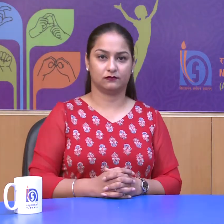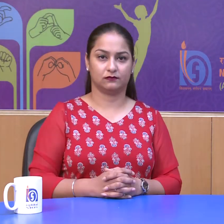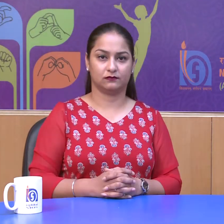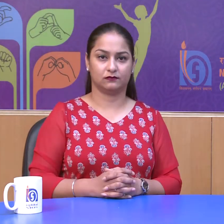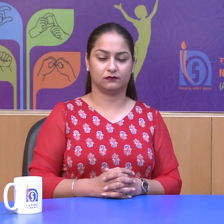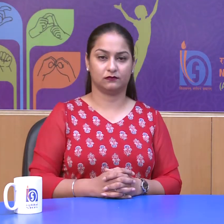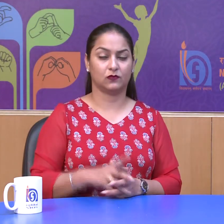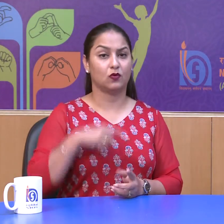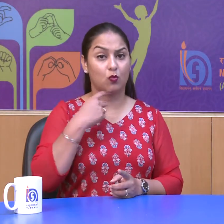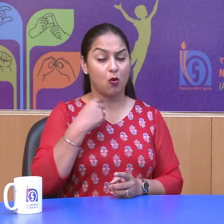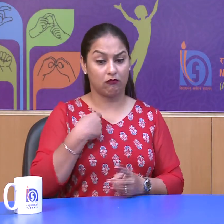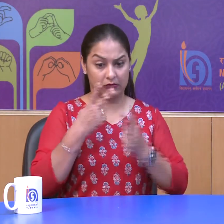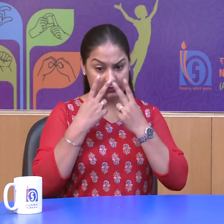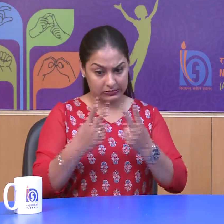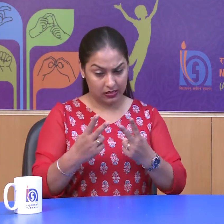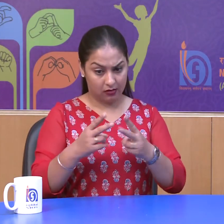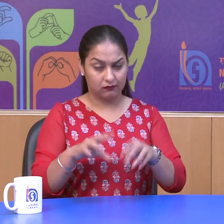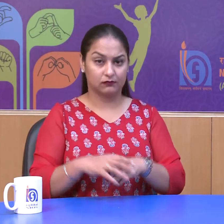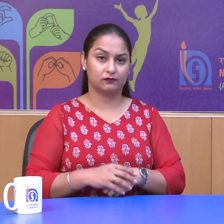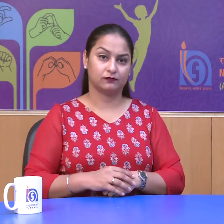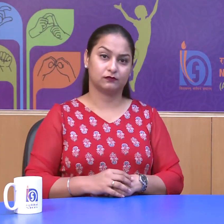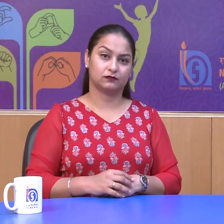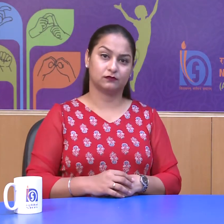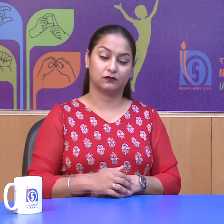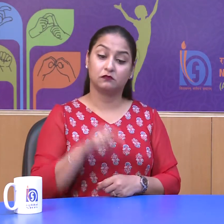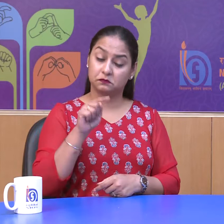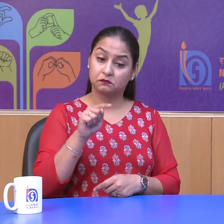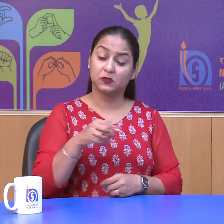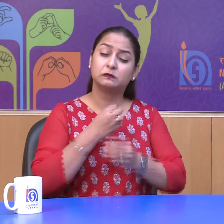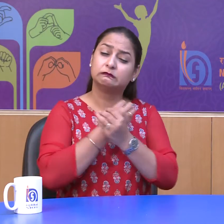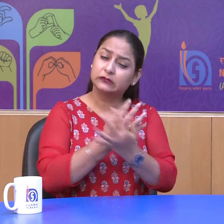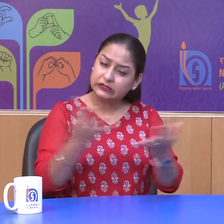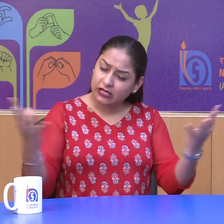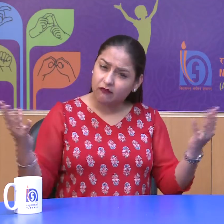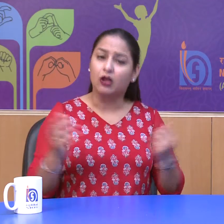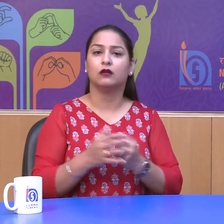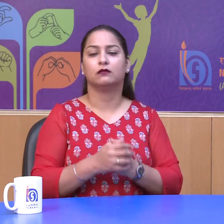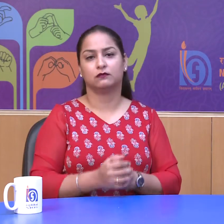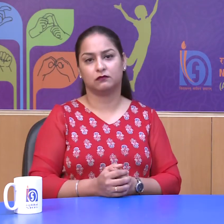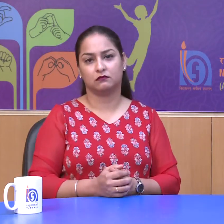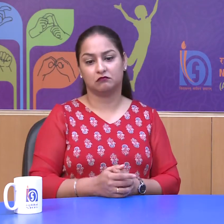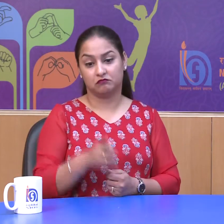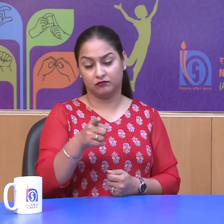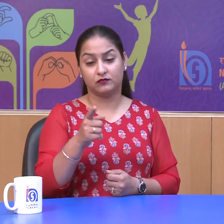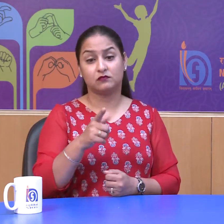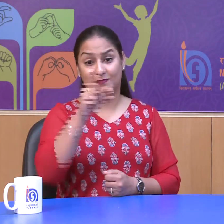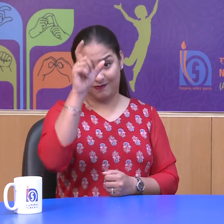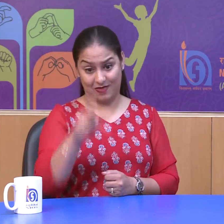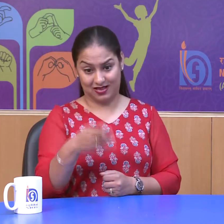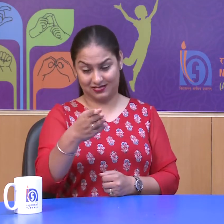What we observe is that there are several ways in which citizens